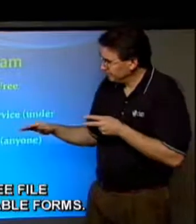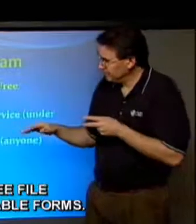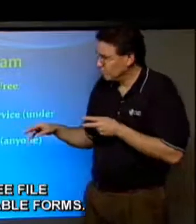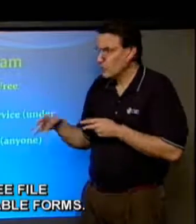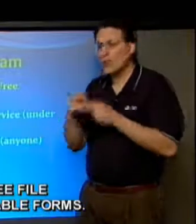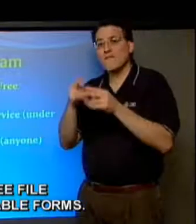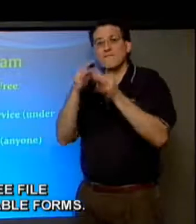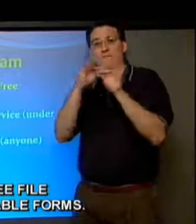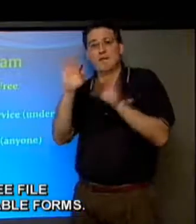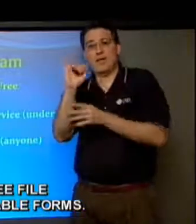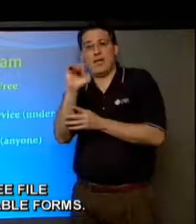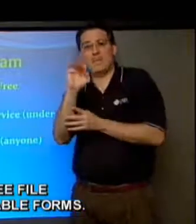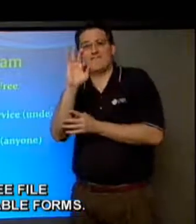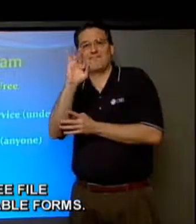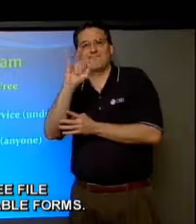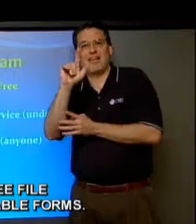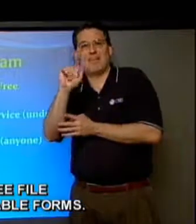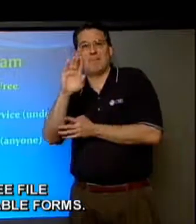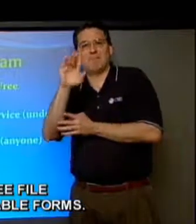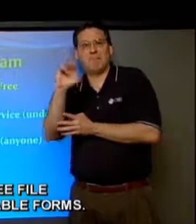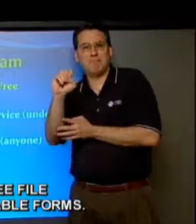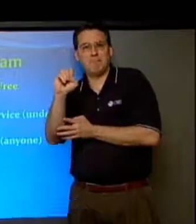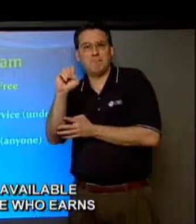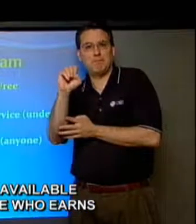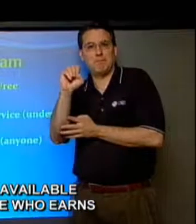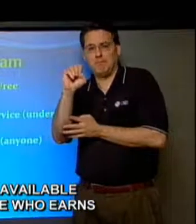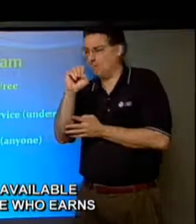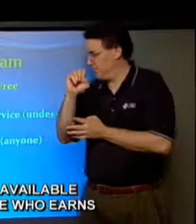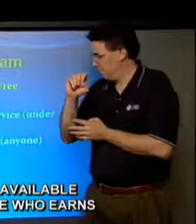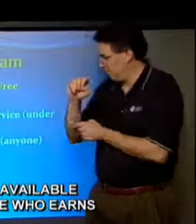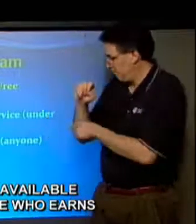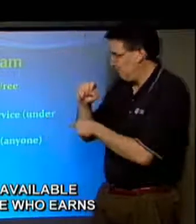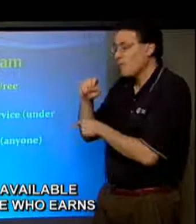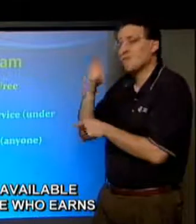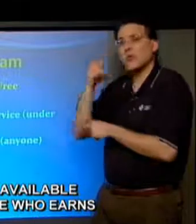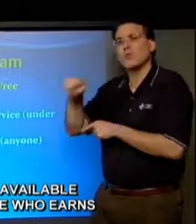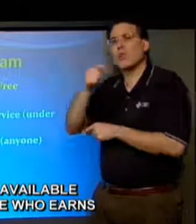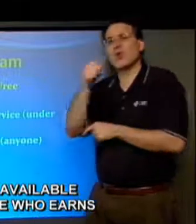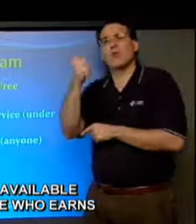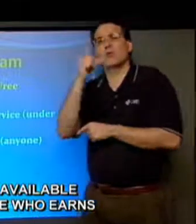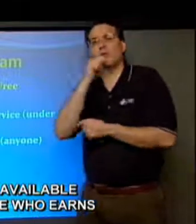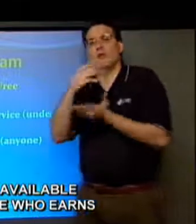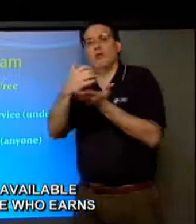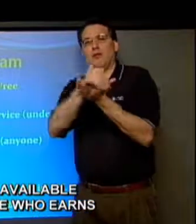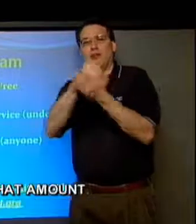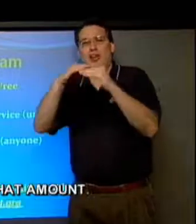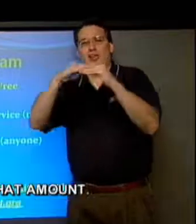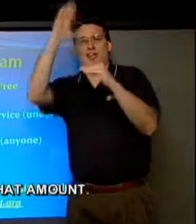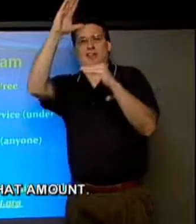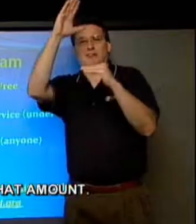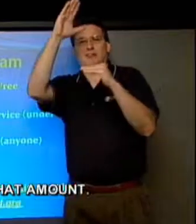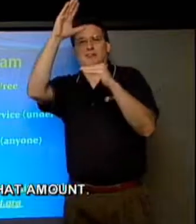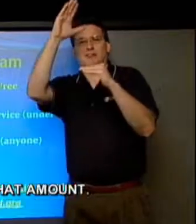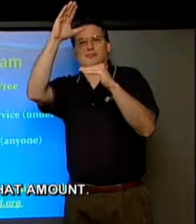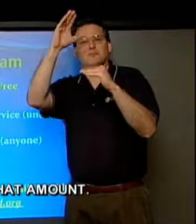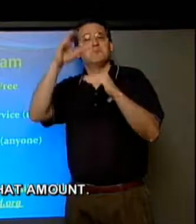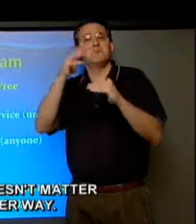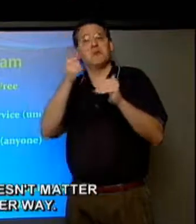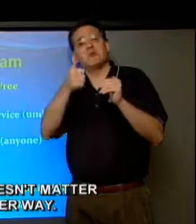file or fillable forms, and that's available to anyone who earns above that amount. I mean, it doesn't